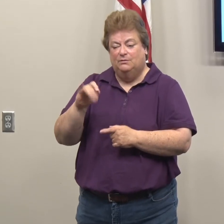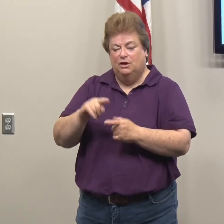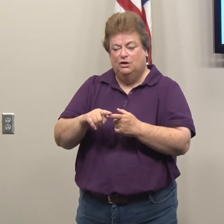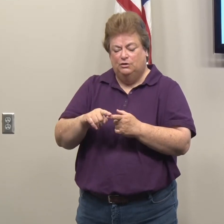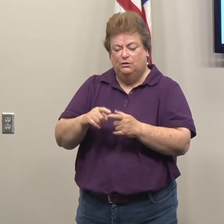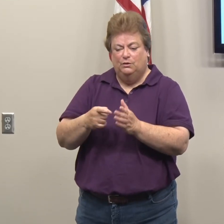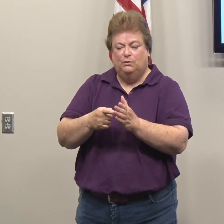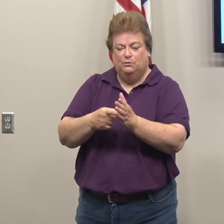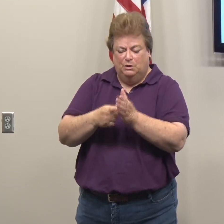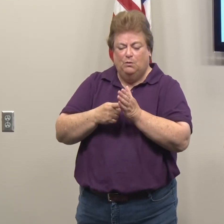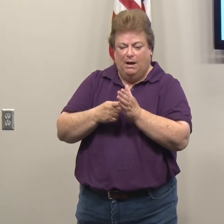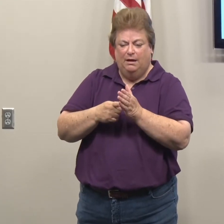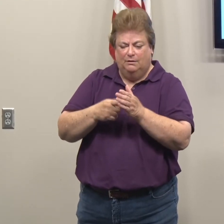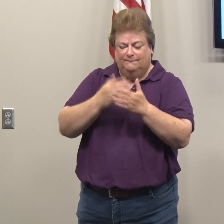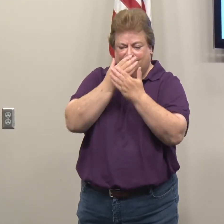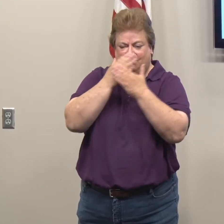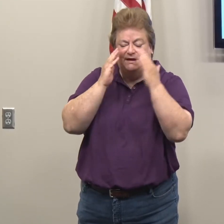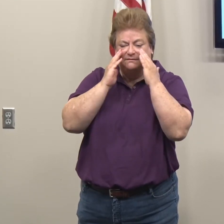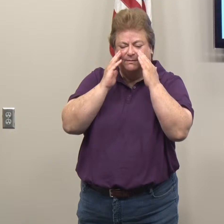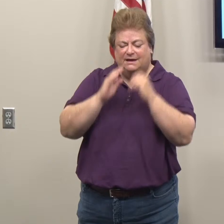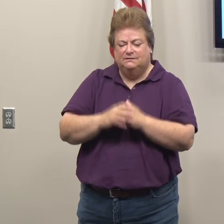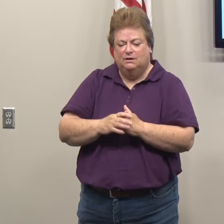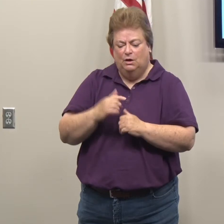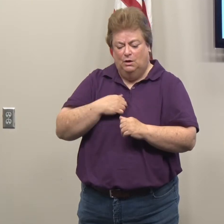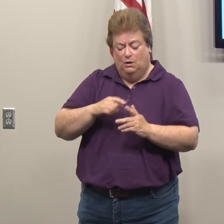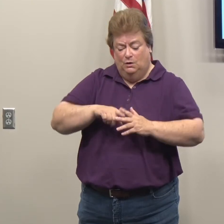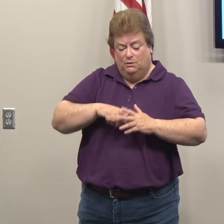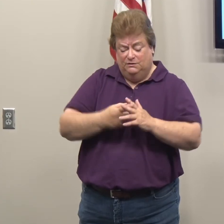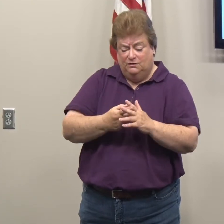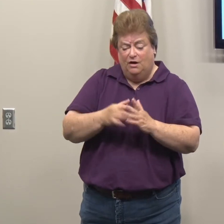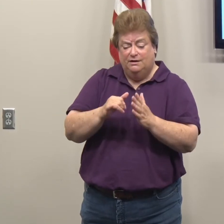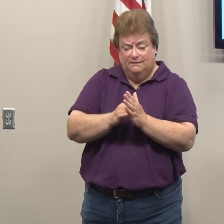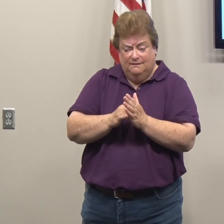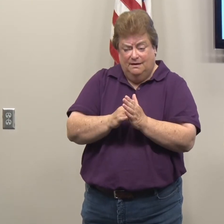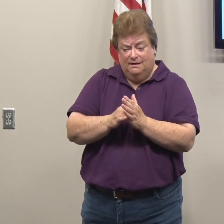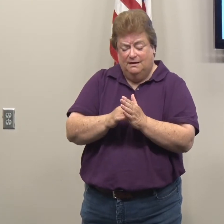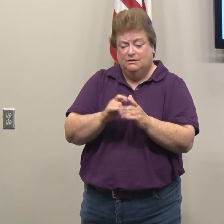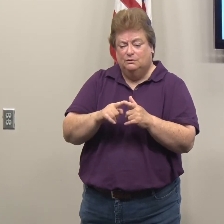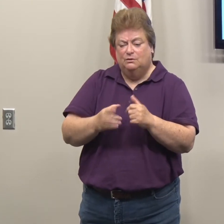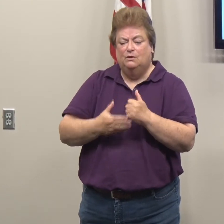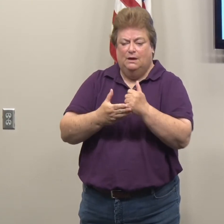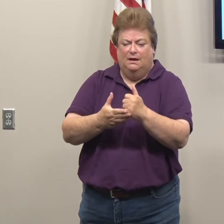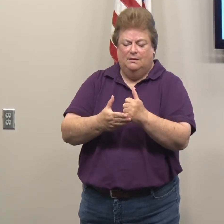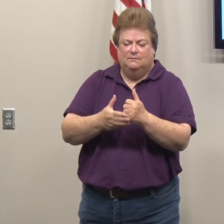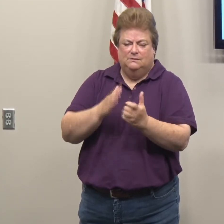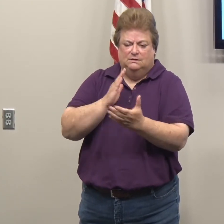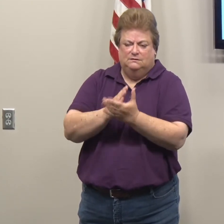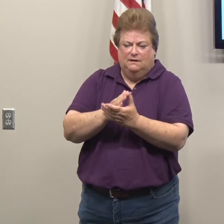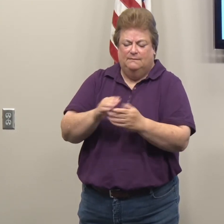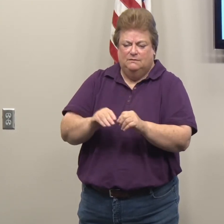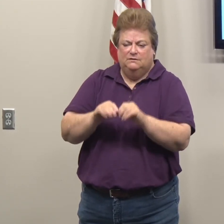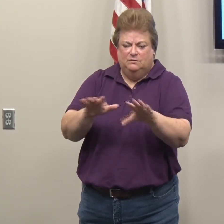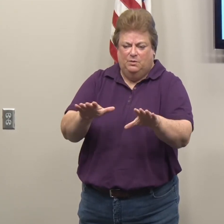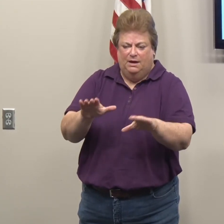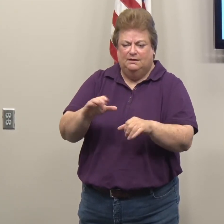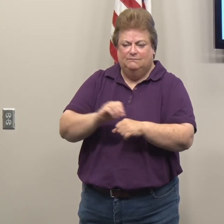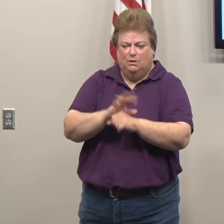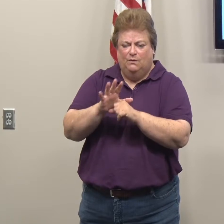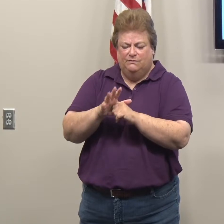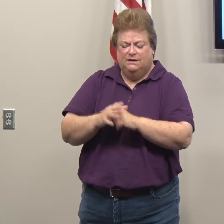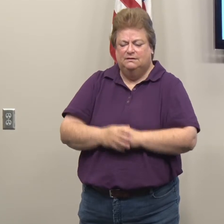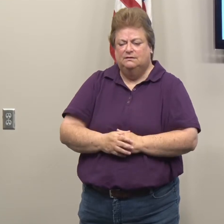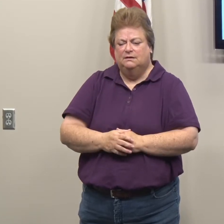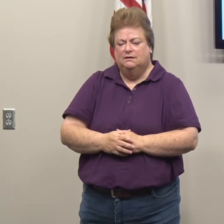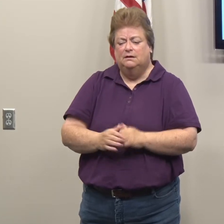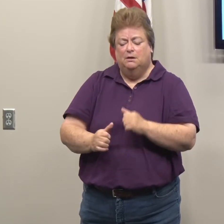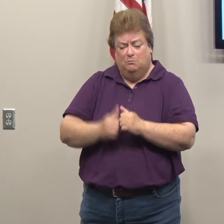face covering requirement. We implemented that measure to help slow the spread of COVID-19 in our community. Most